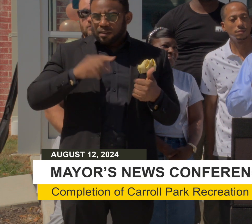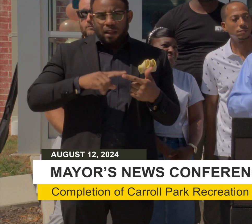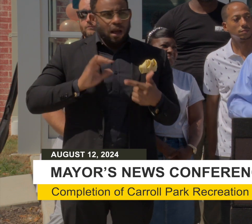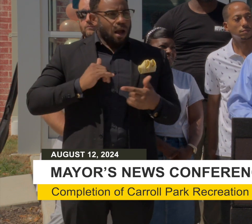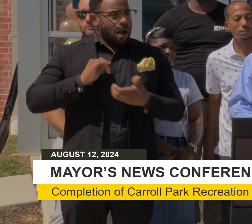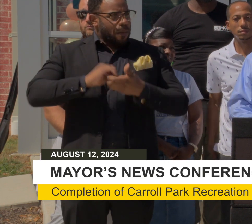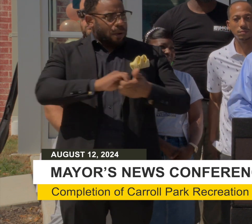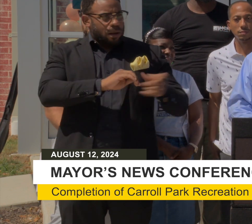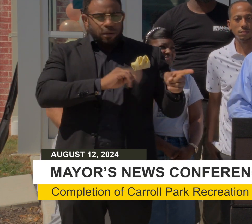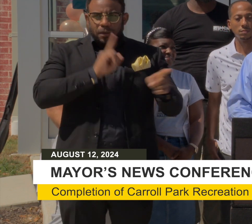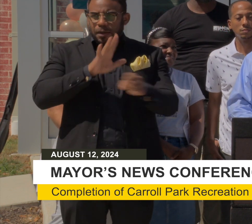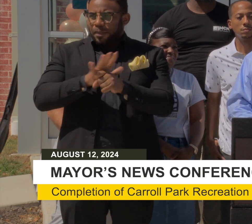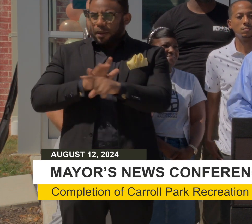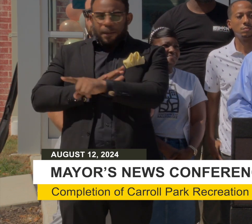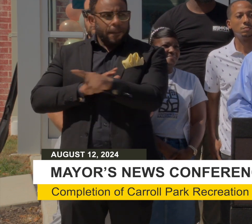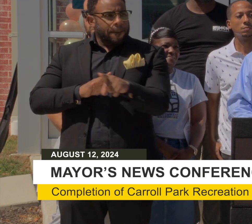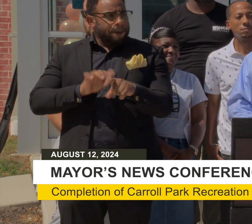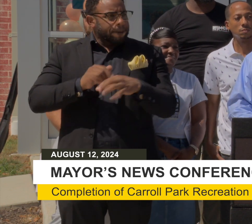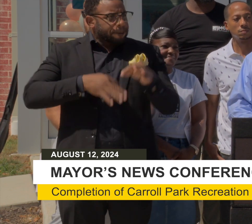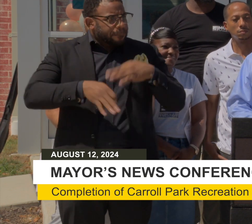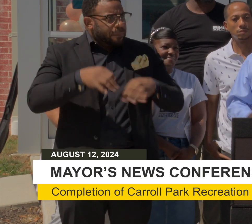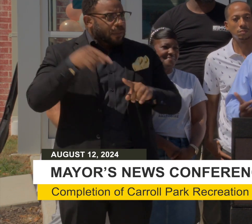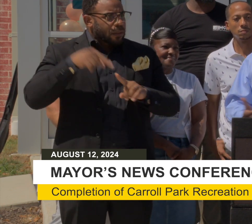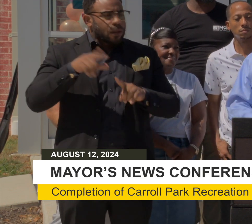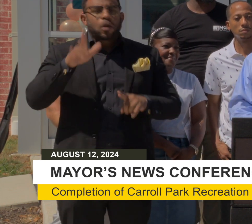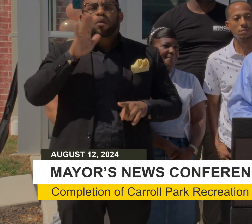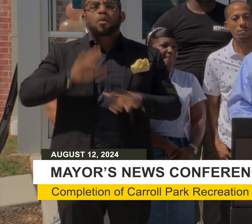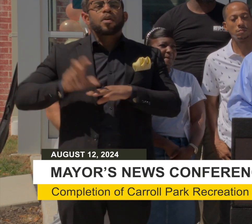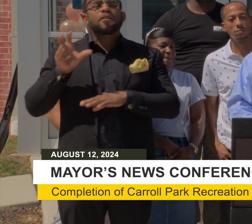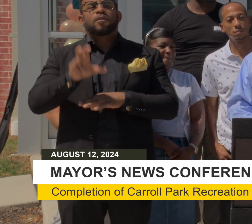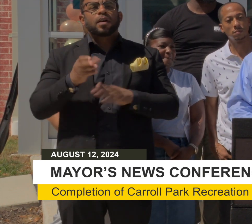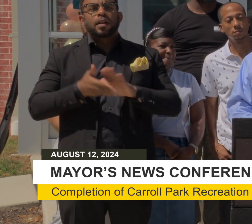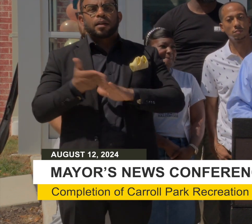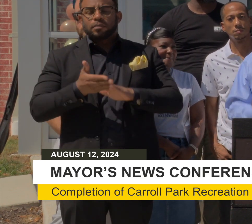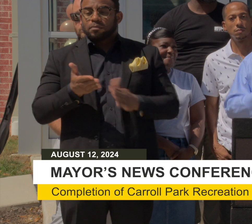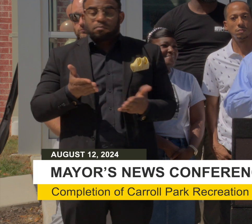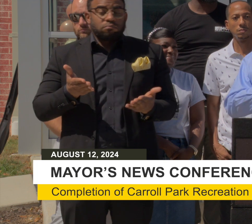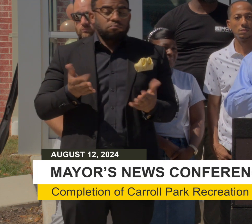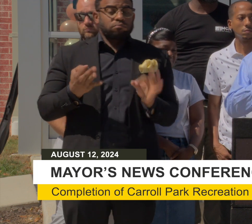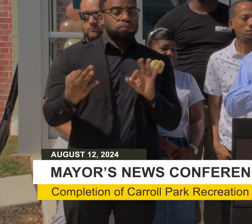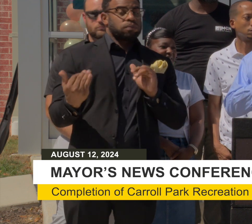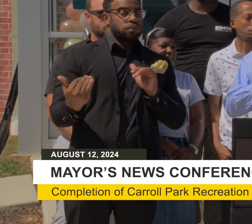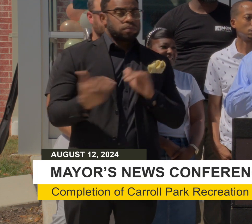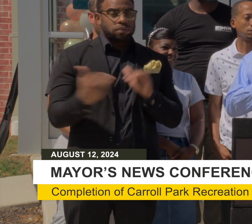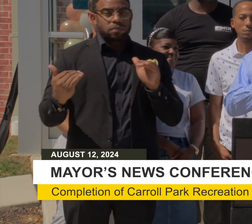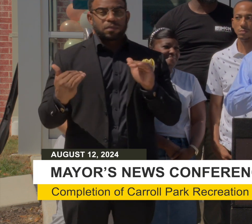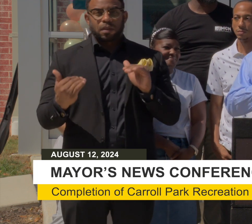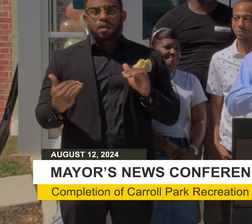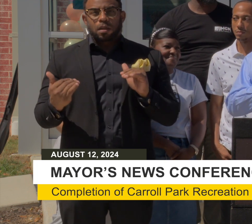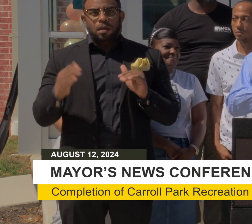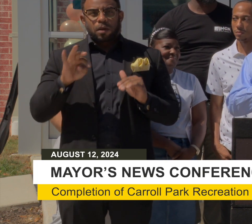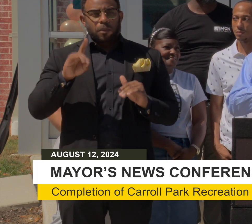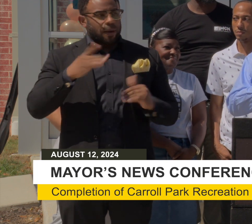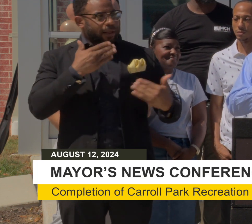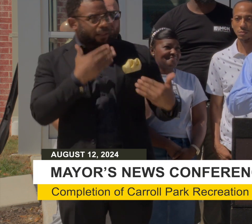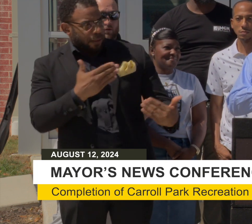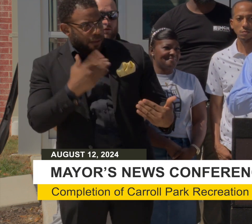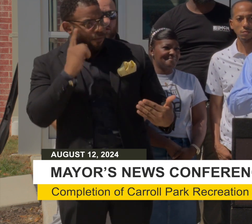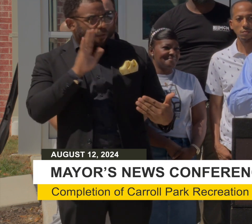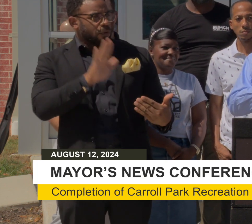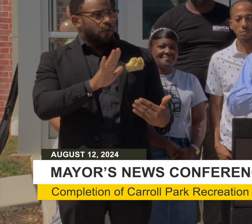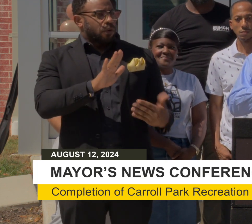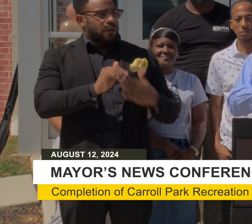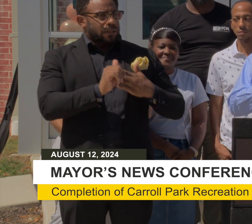our partners is committing to. In exchange was you will fund the operation. I think that's a pretty good deal. So Brad, thank you for